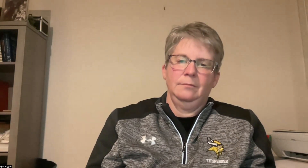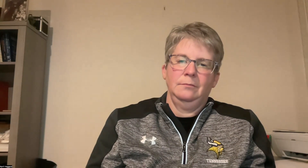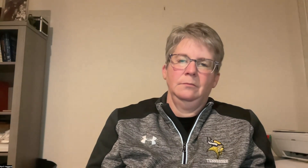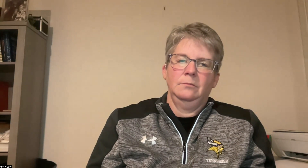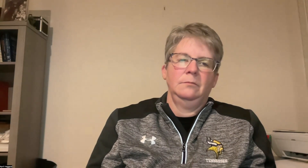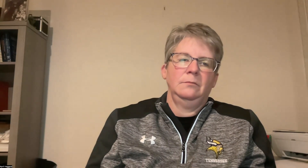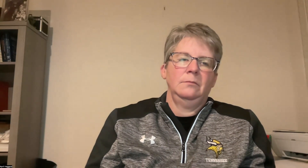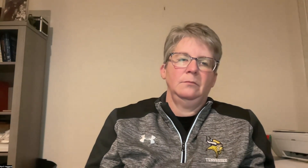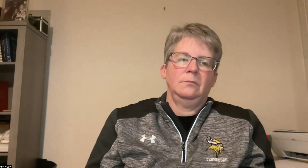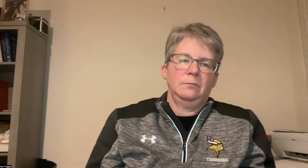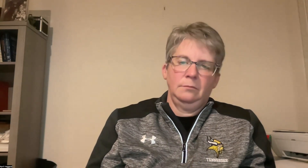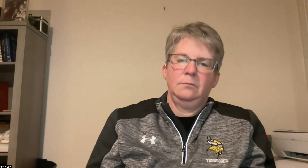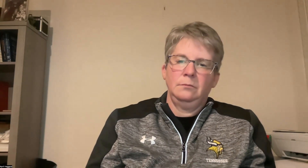So that those things can happen.